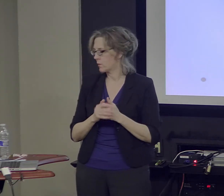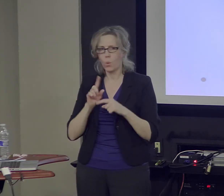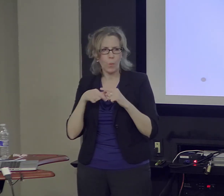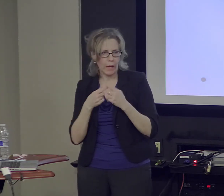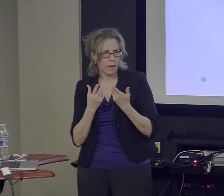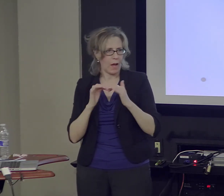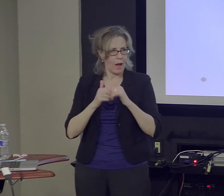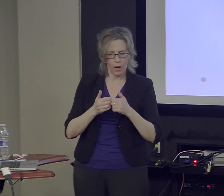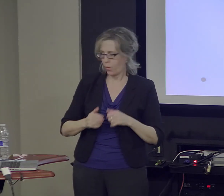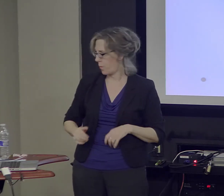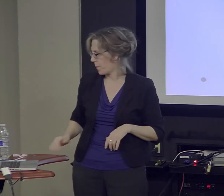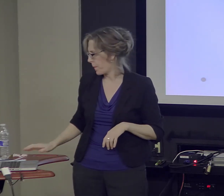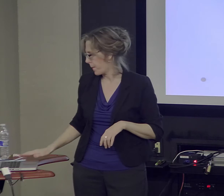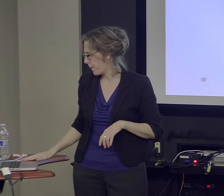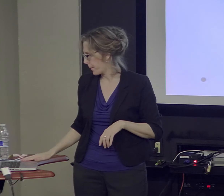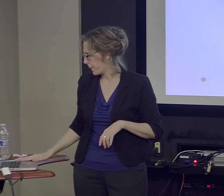items? And when and how?